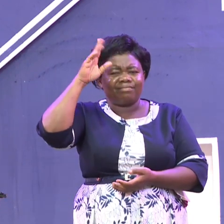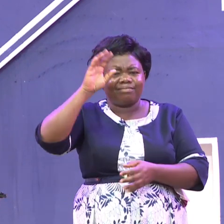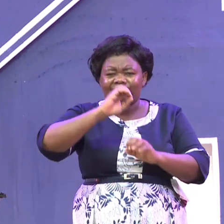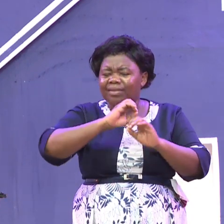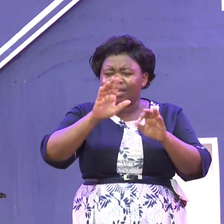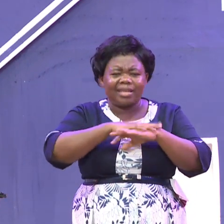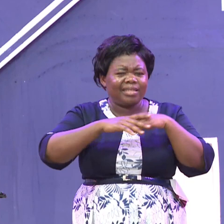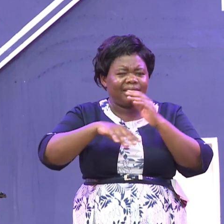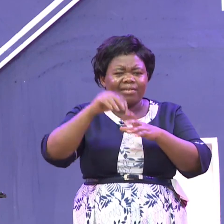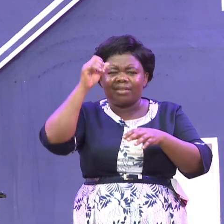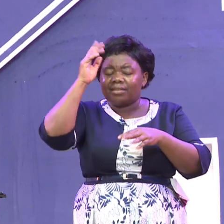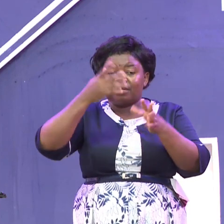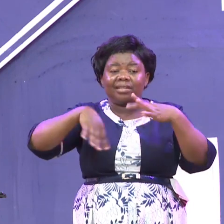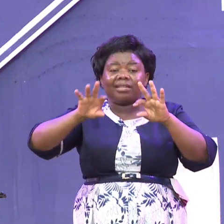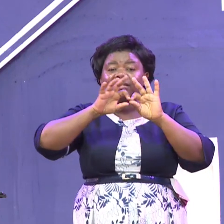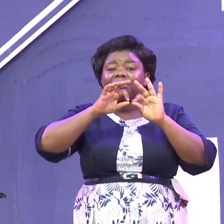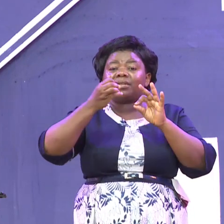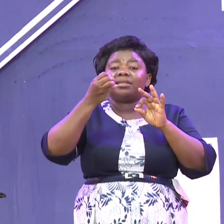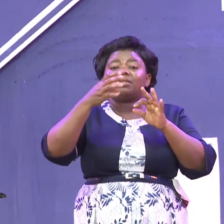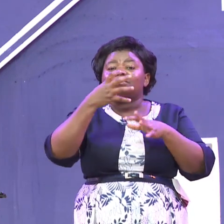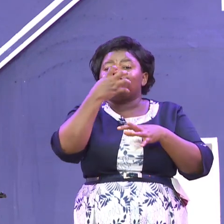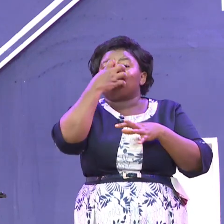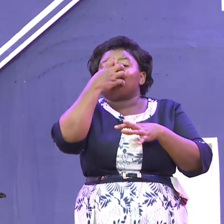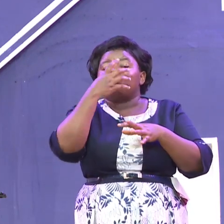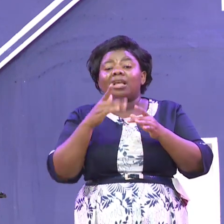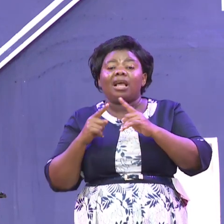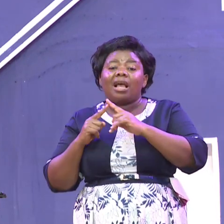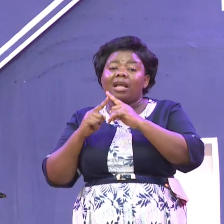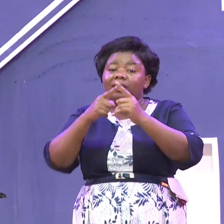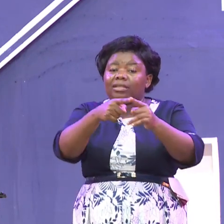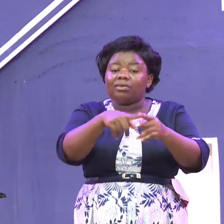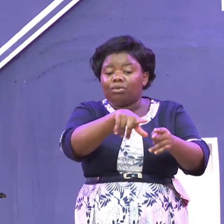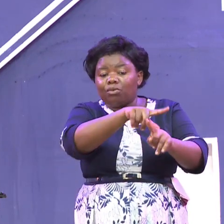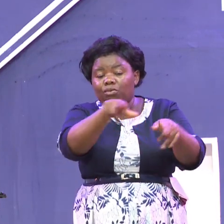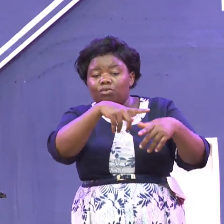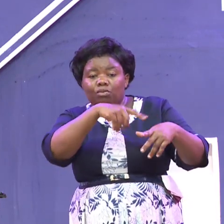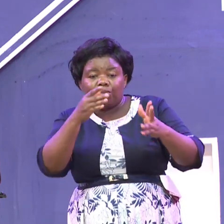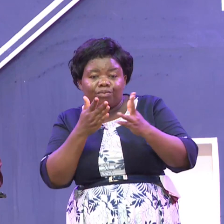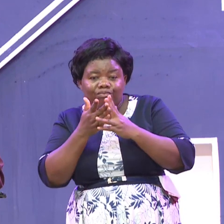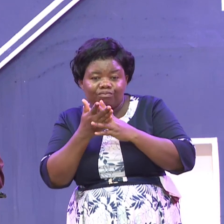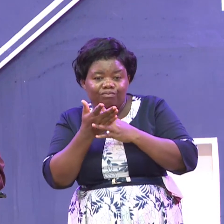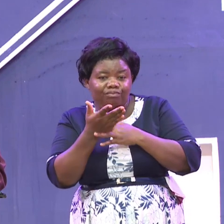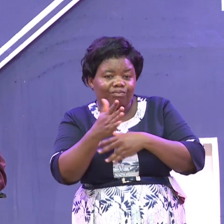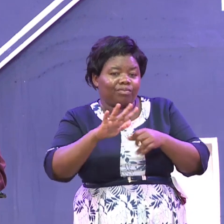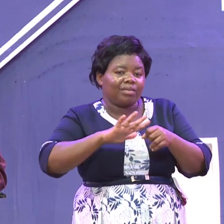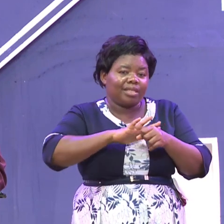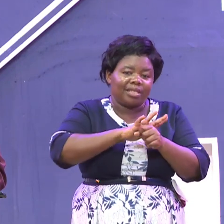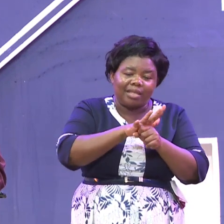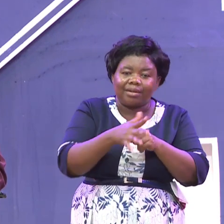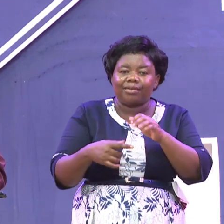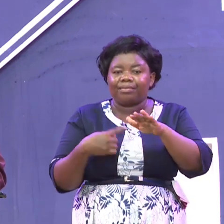makulu gaakyo okutuusa lwe tuyise mu mbeera gye tuyiseemu emabega. I had never considered